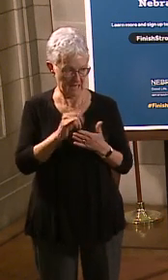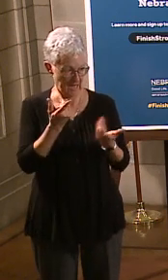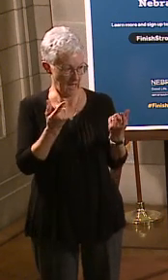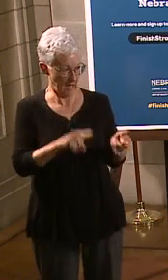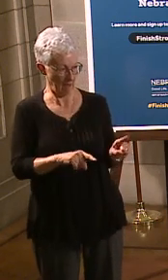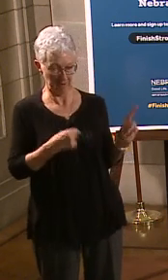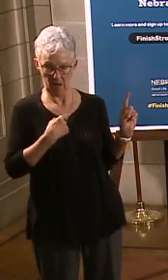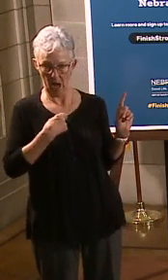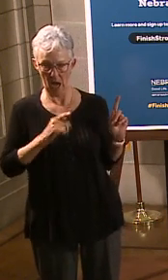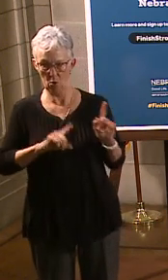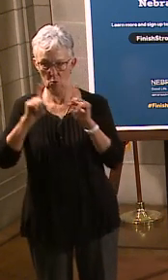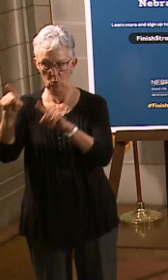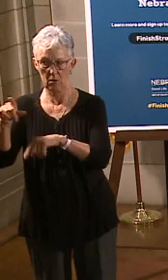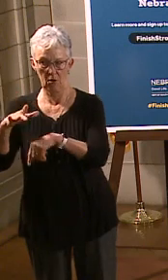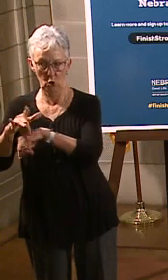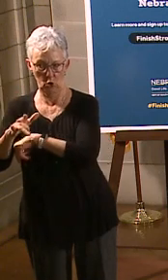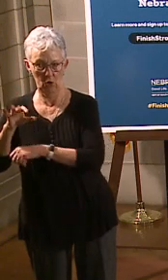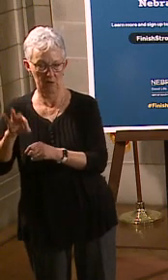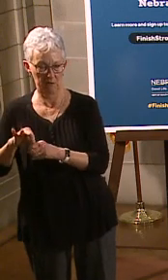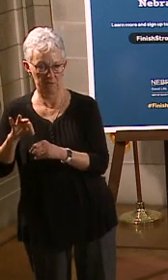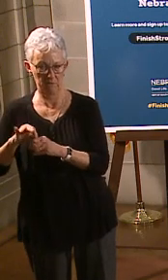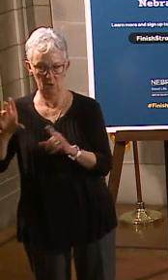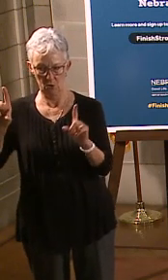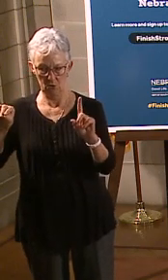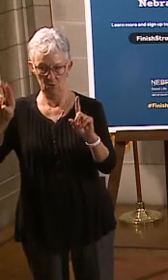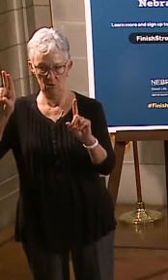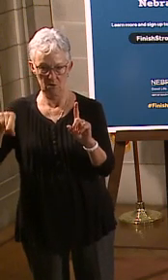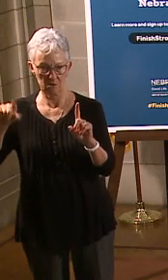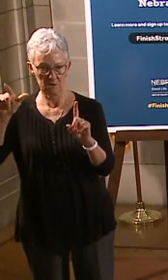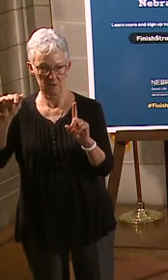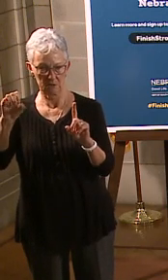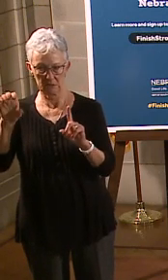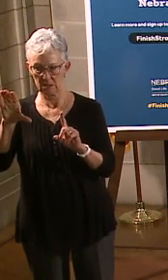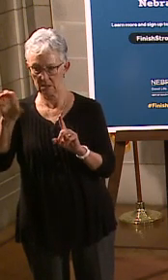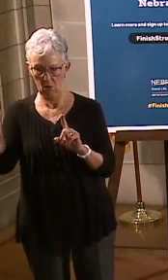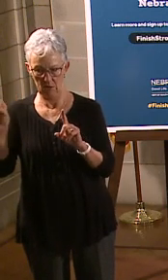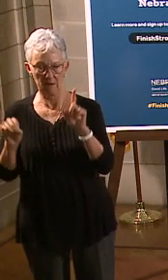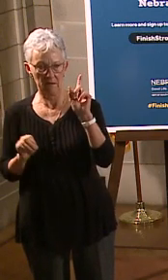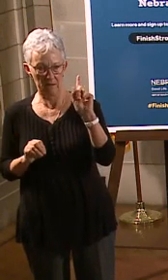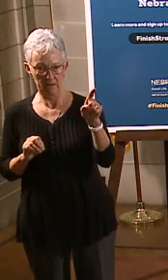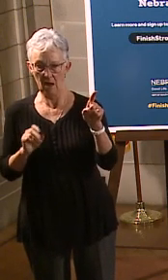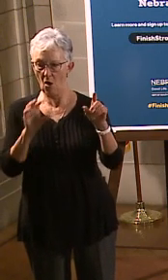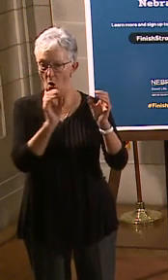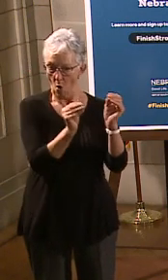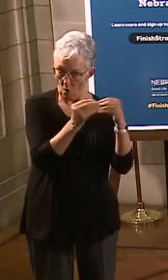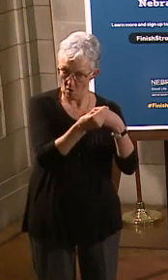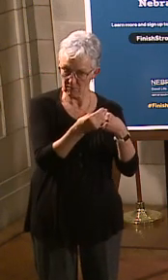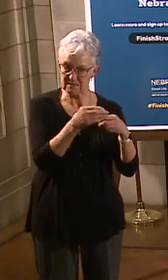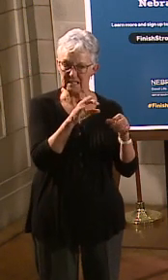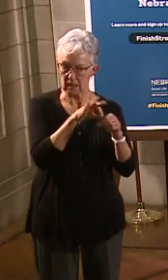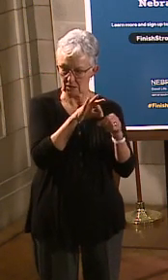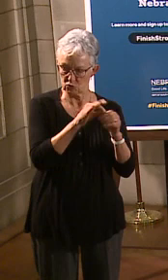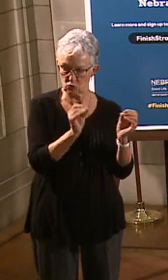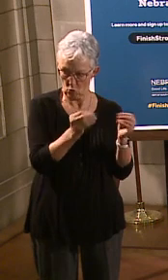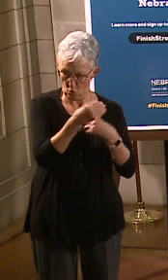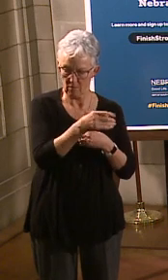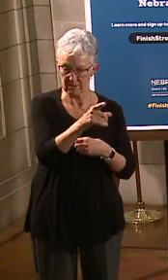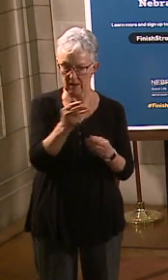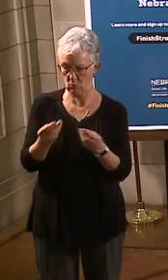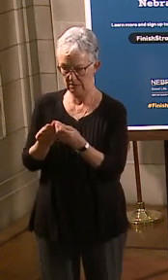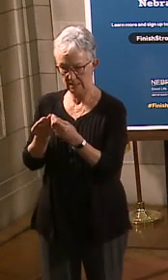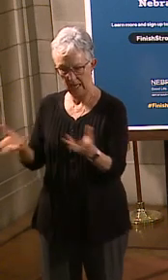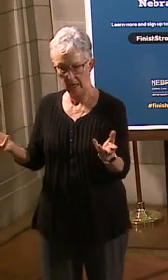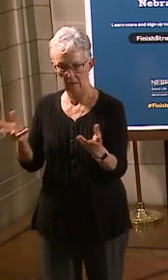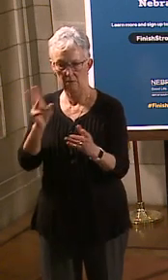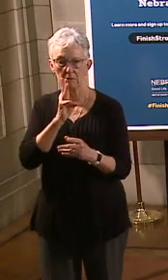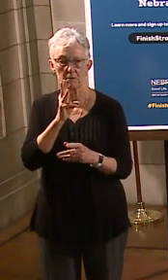vote. Actually, Douglas County had the office there was handing out bottles of water to people in line. There was no electioneering. It